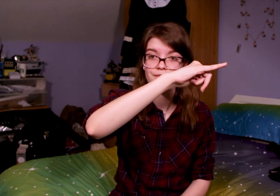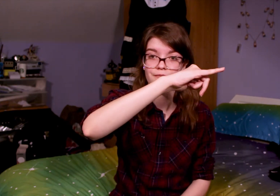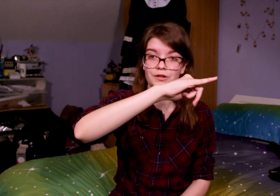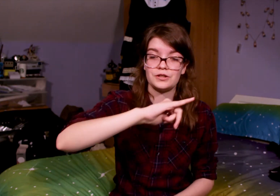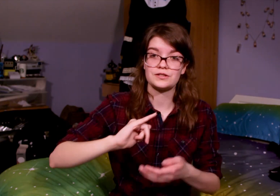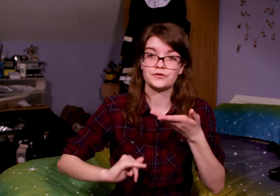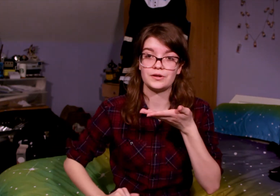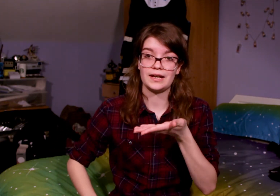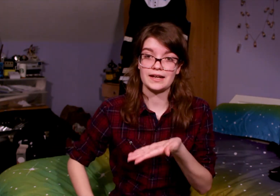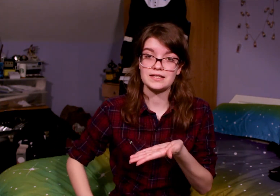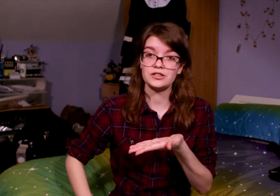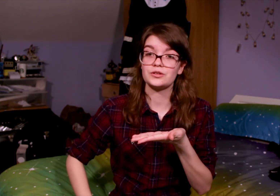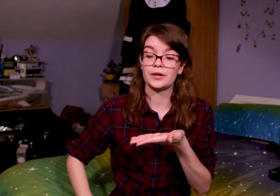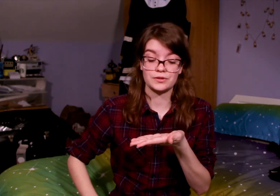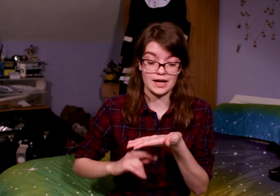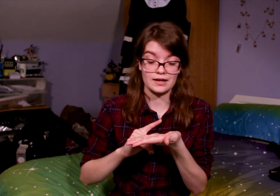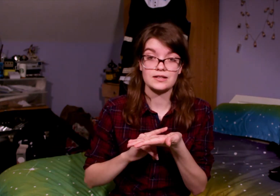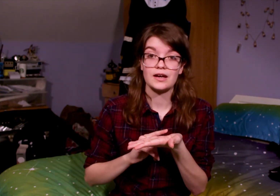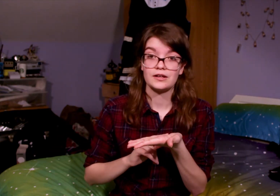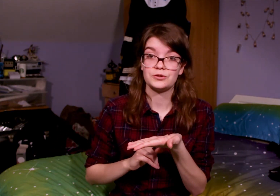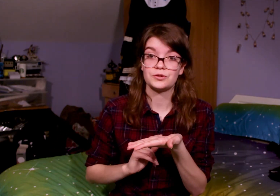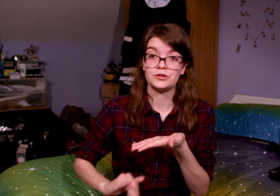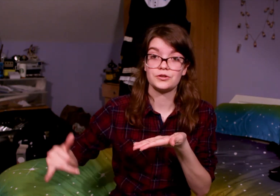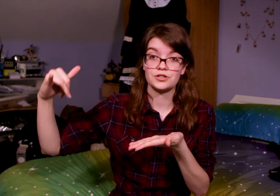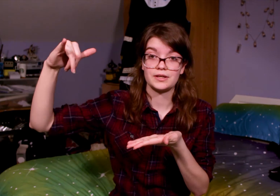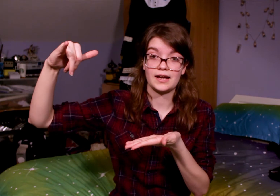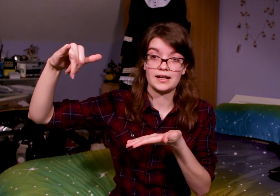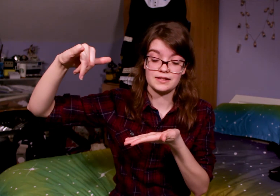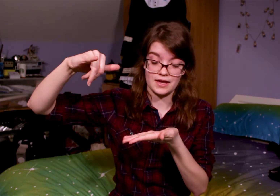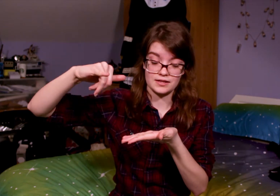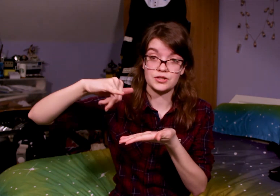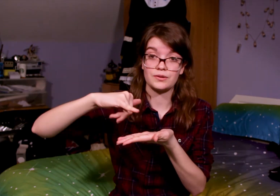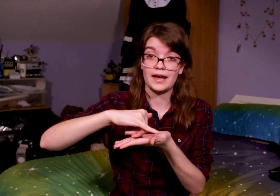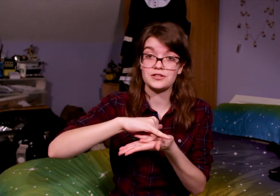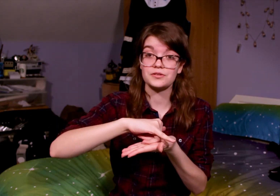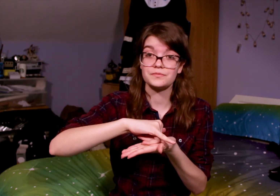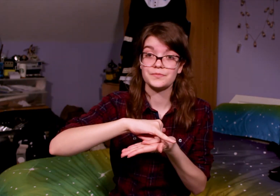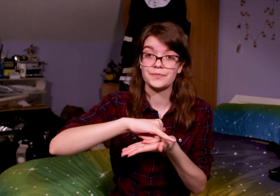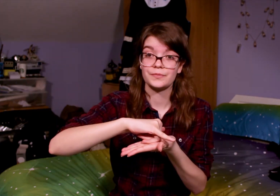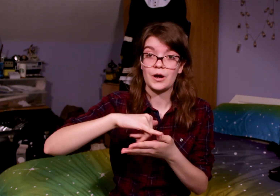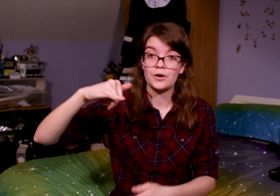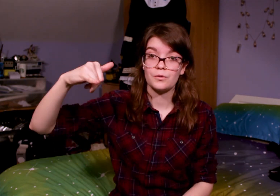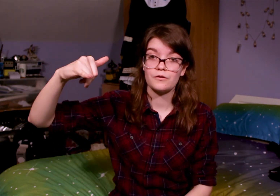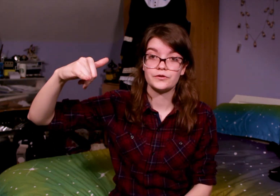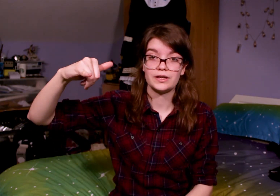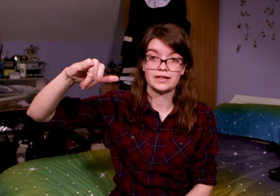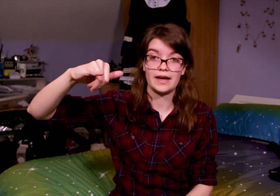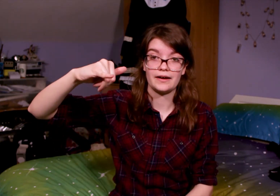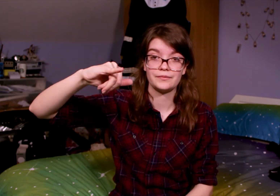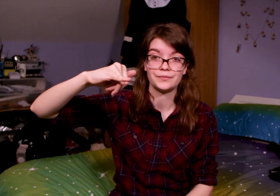You can use it for landing. You might want to add your non-dominant hand there to land on, or for in the air.